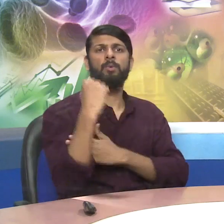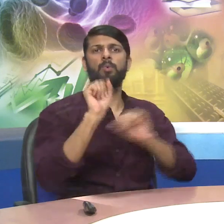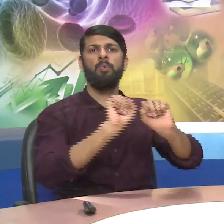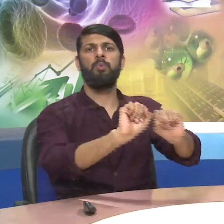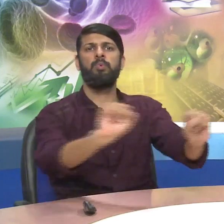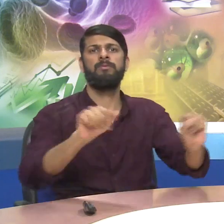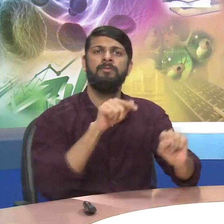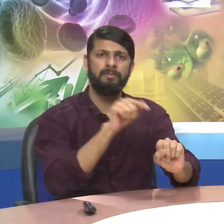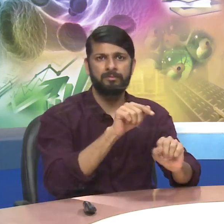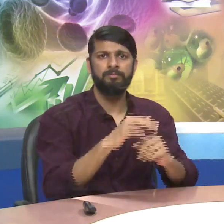rights.